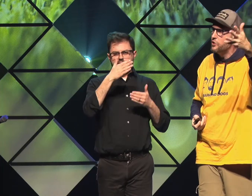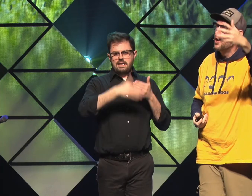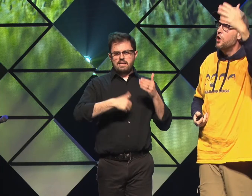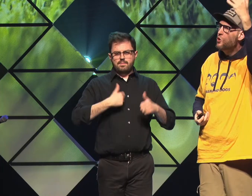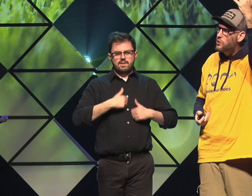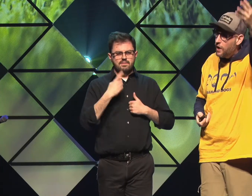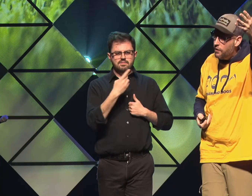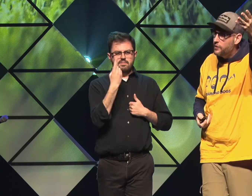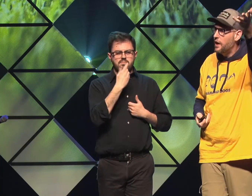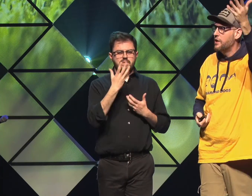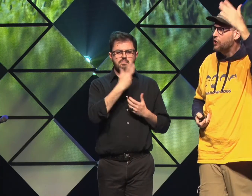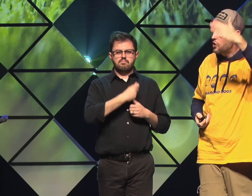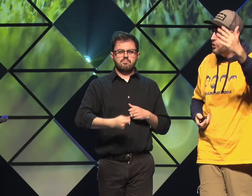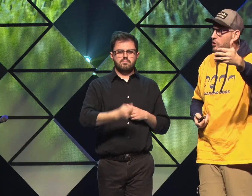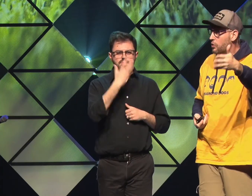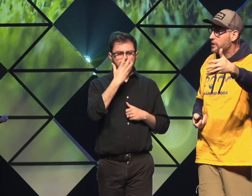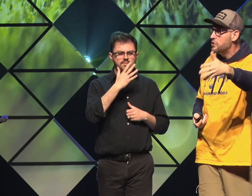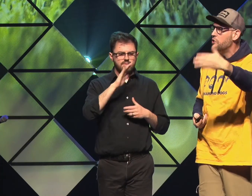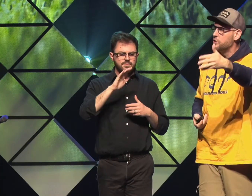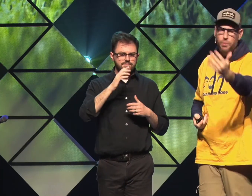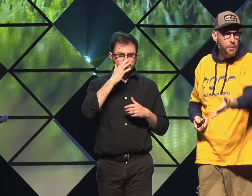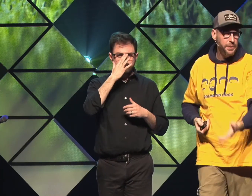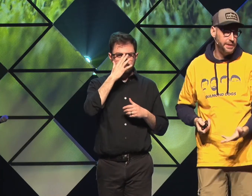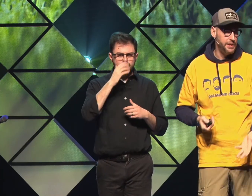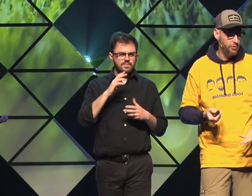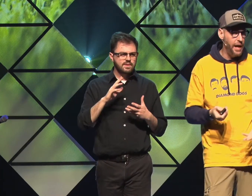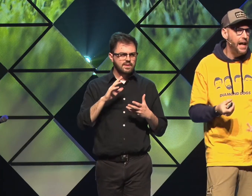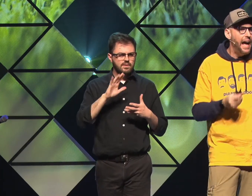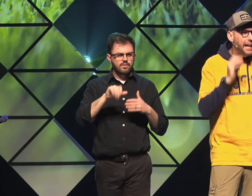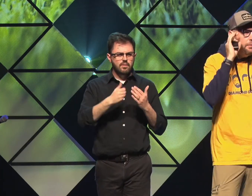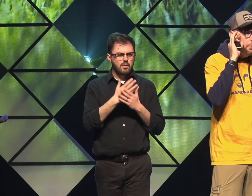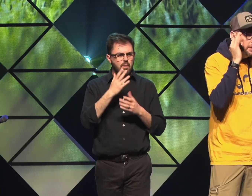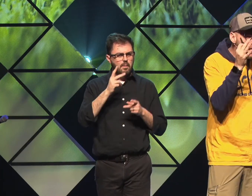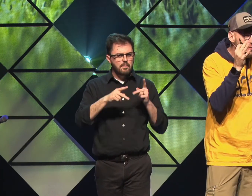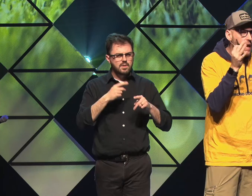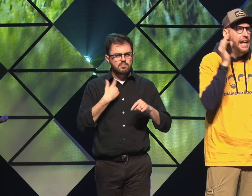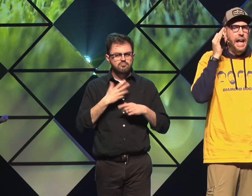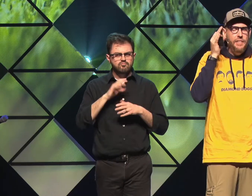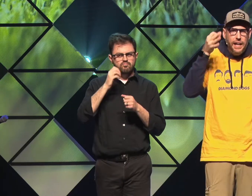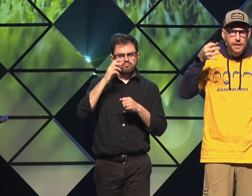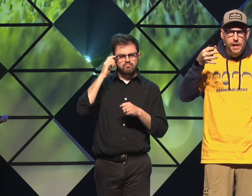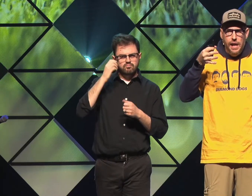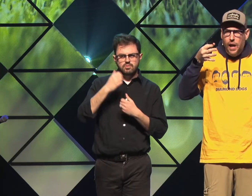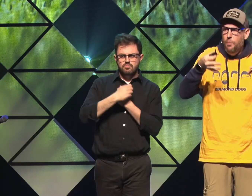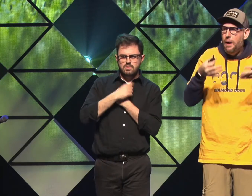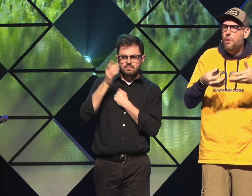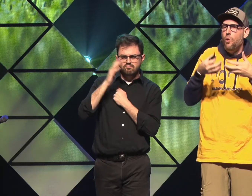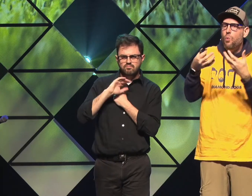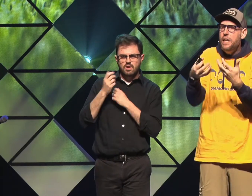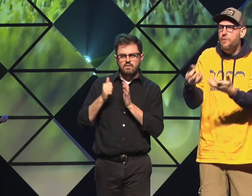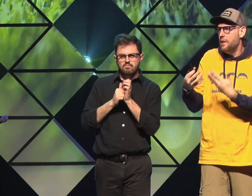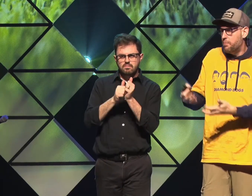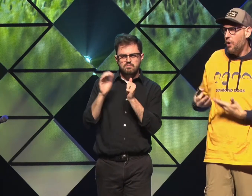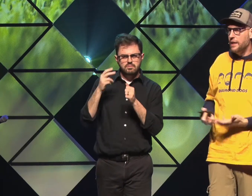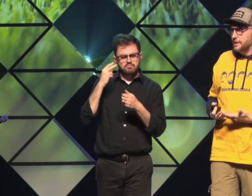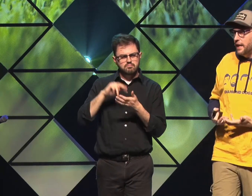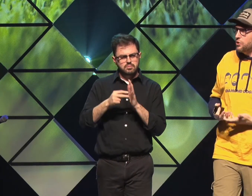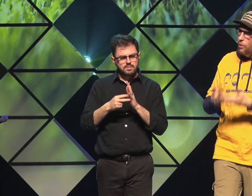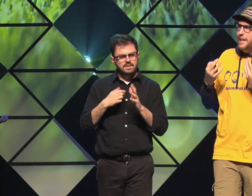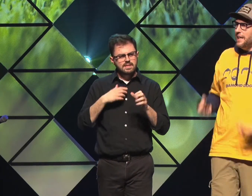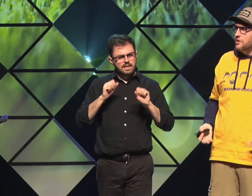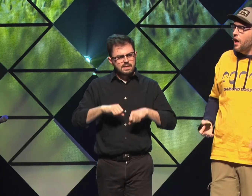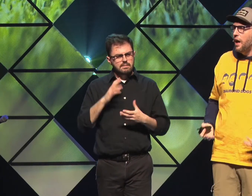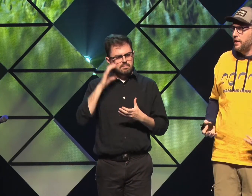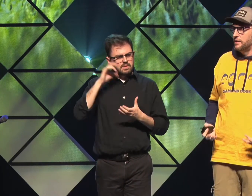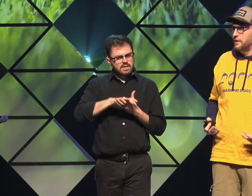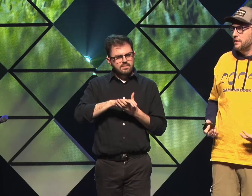of those who love God and are called according to those purposes, right? I can believe that, and that can help my weaving process, or